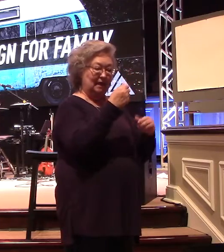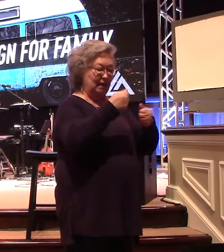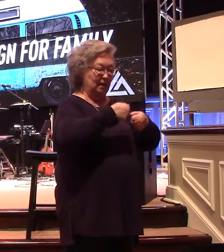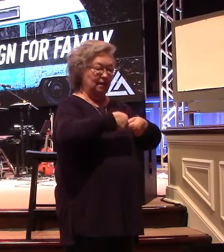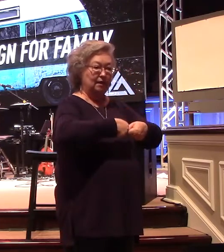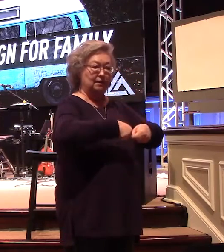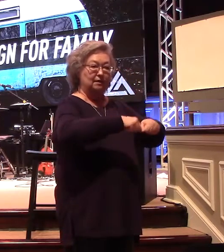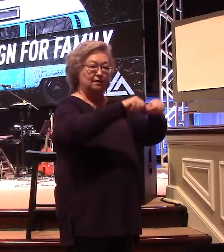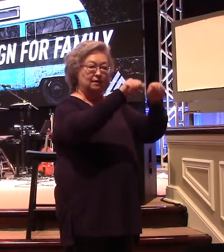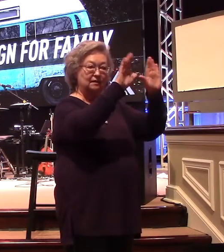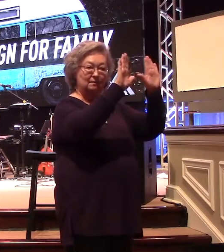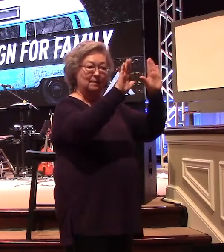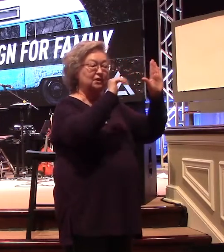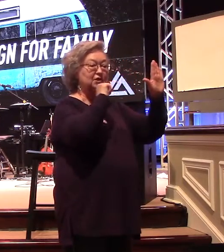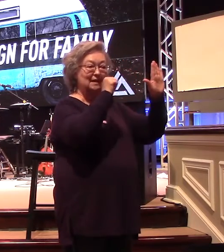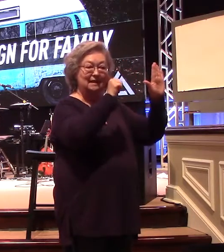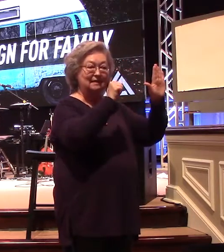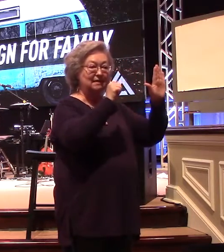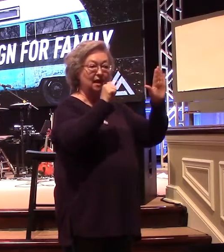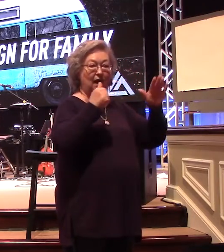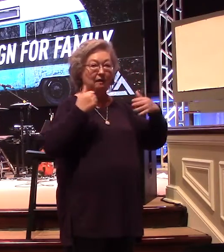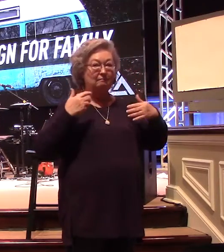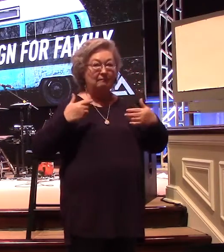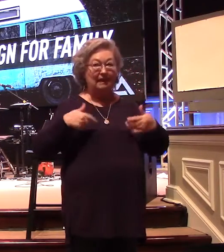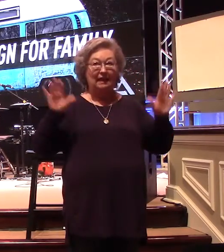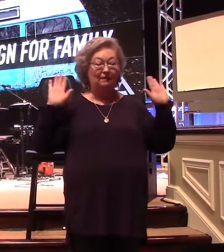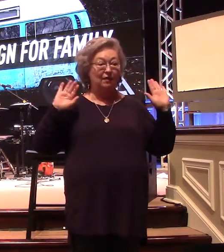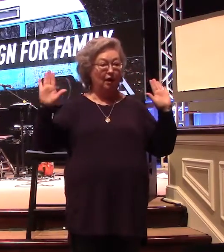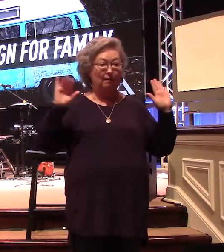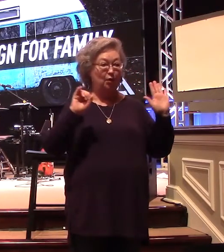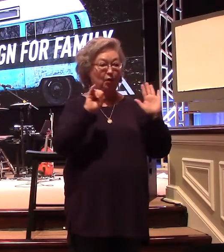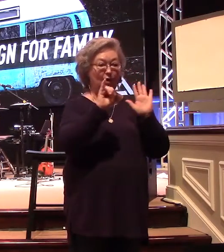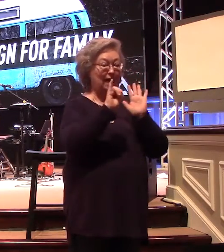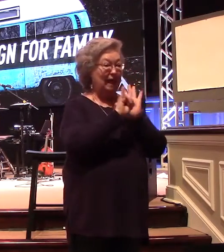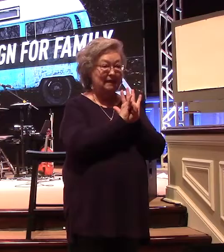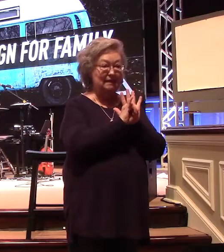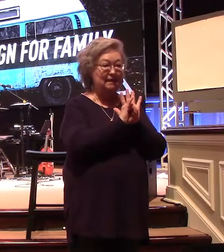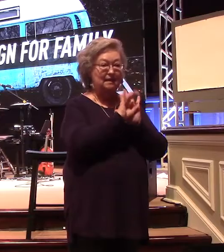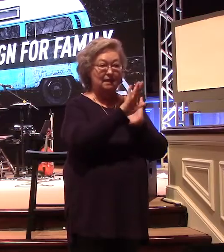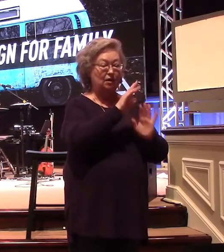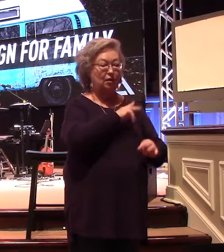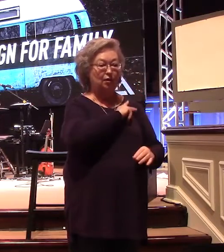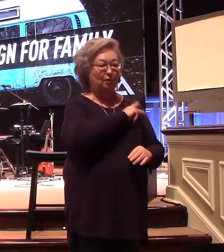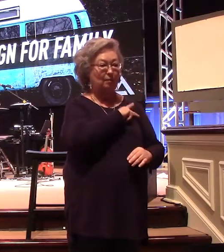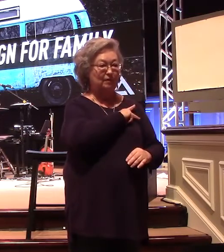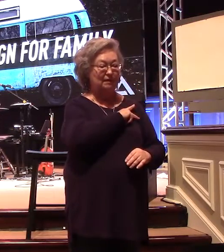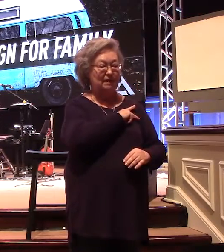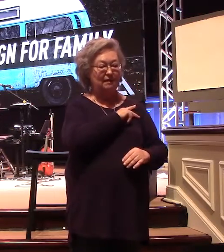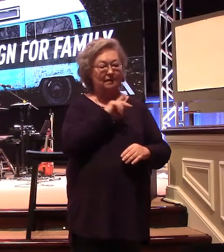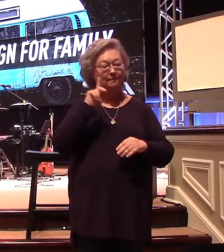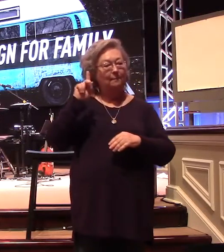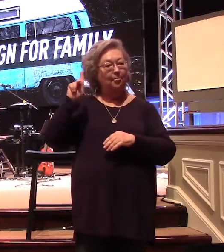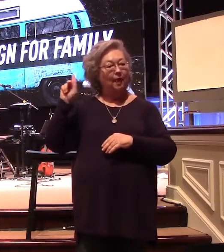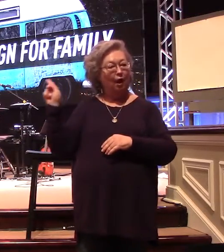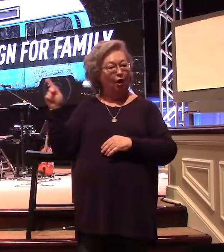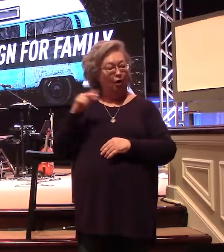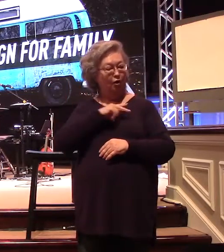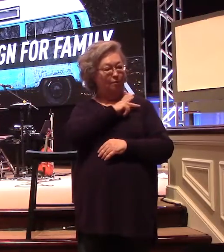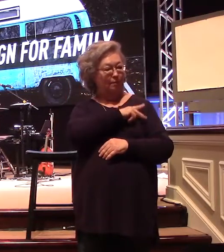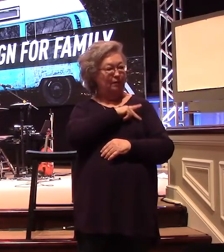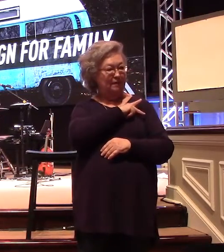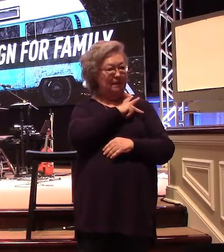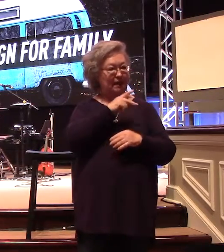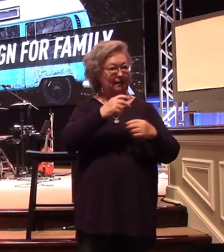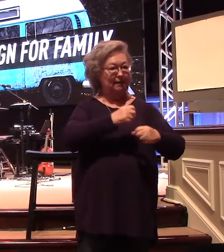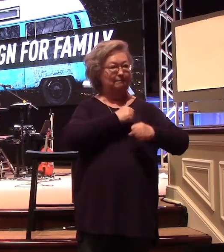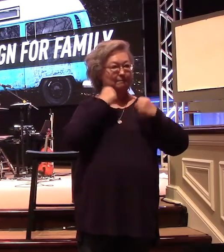identity or your personality. So I have a personality. I'm very driven, and I'm pretty strong, type A, for